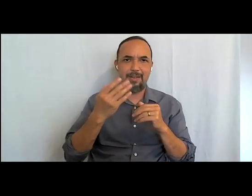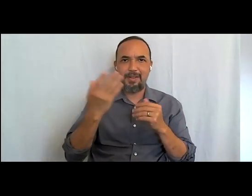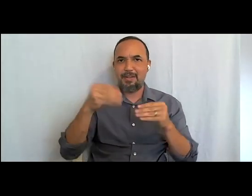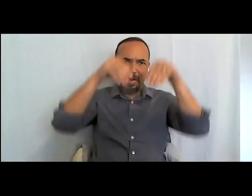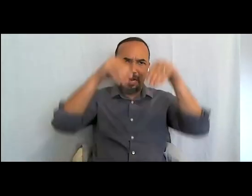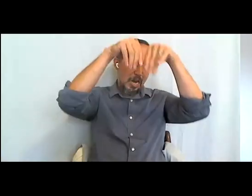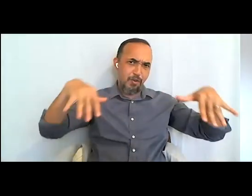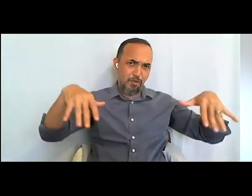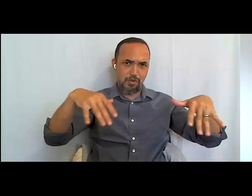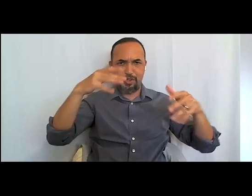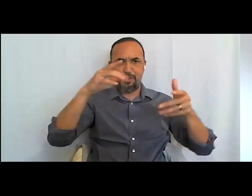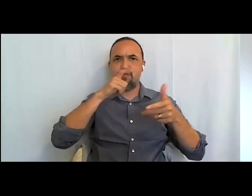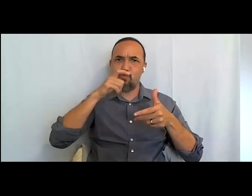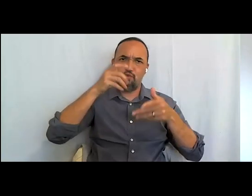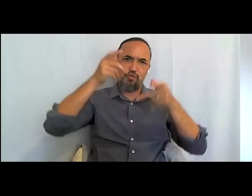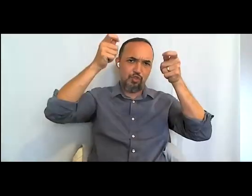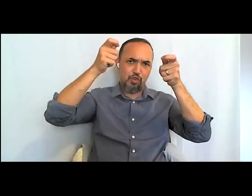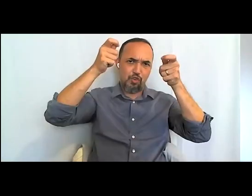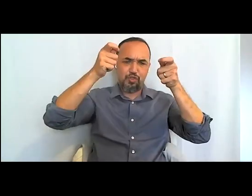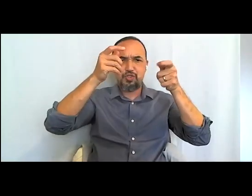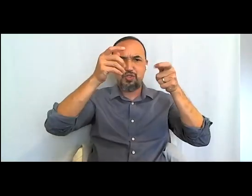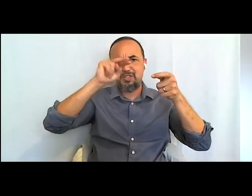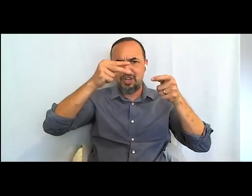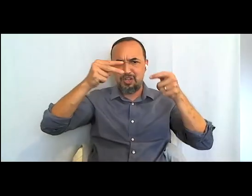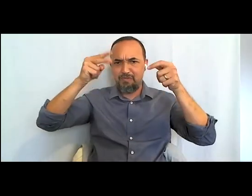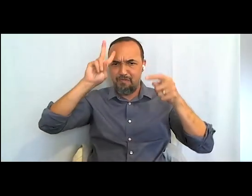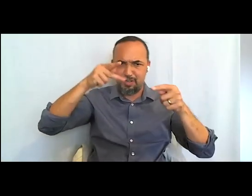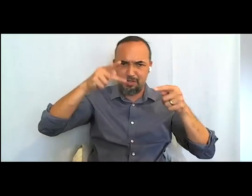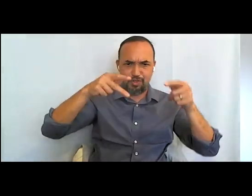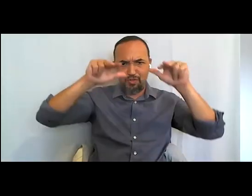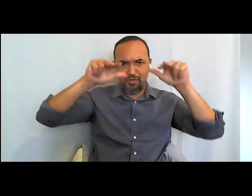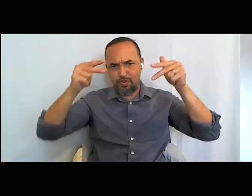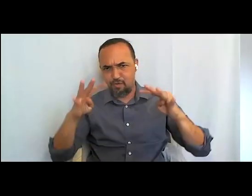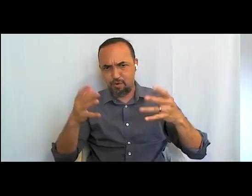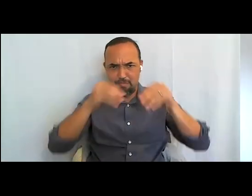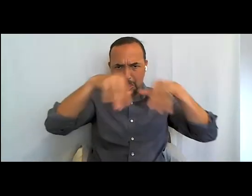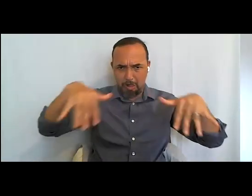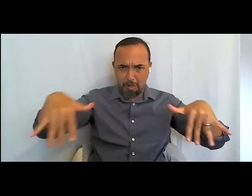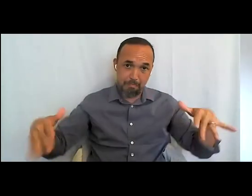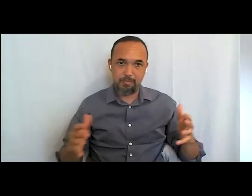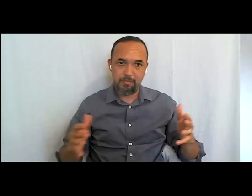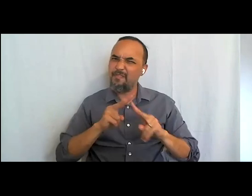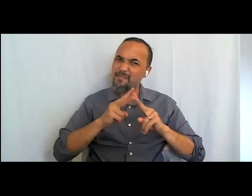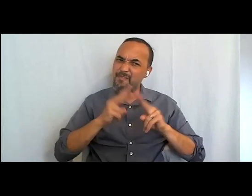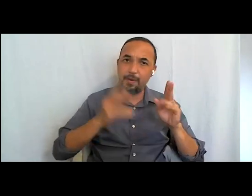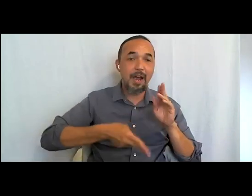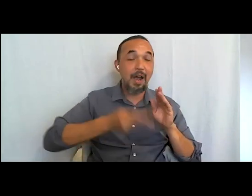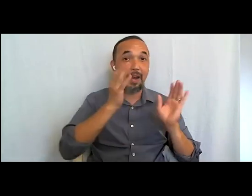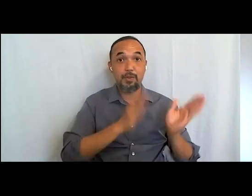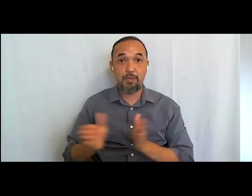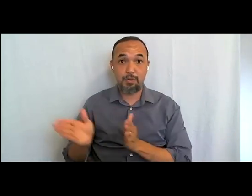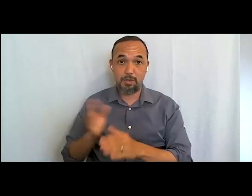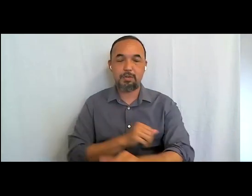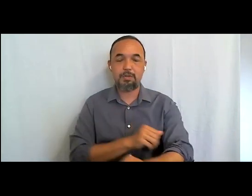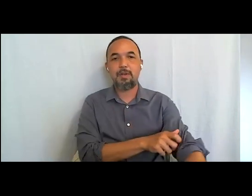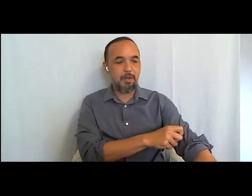this and then that. And then they go back here and then they sit. It's very organized, very organized. I've also met, okay, well, I'm not